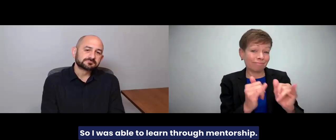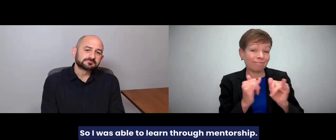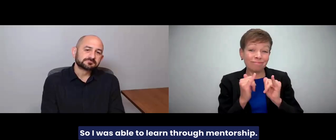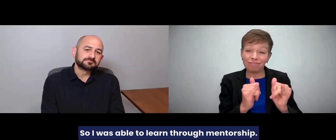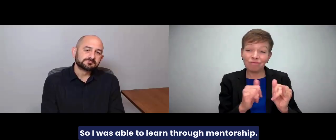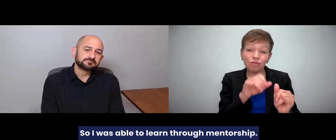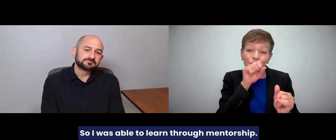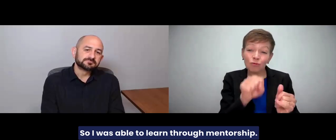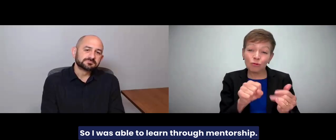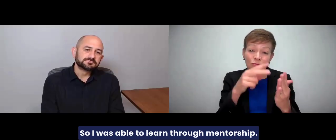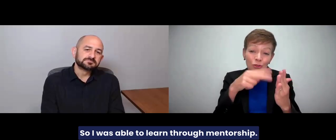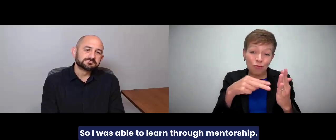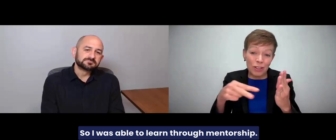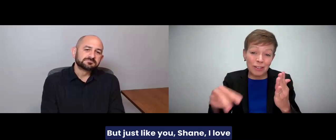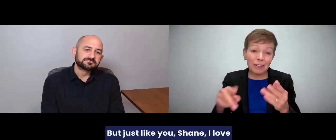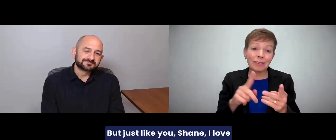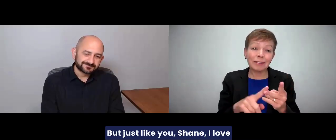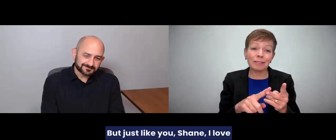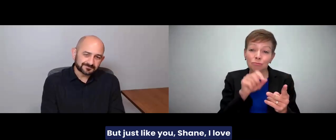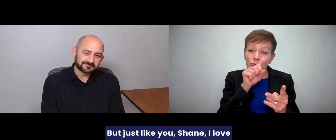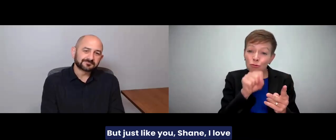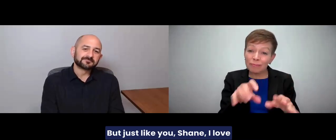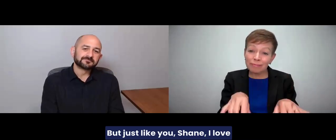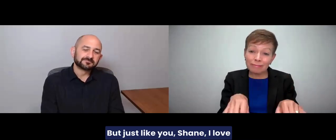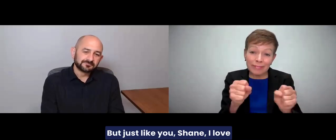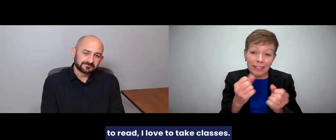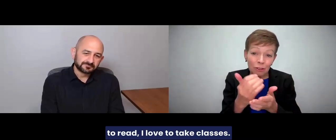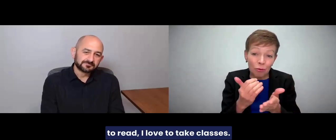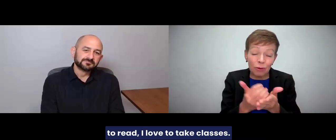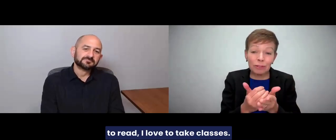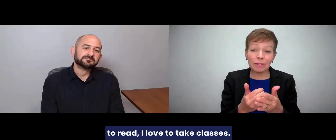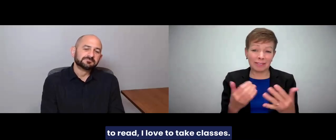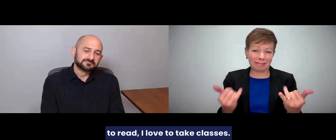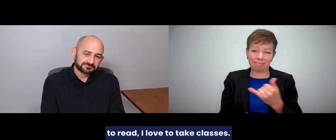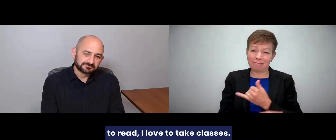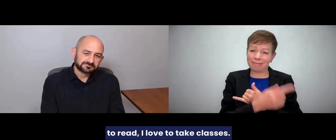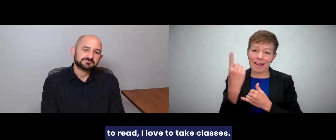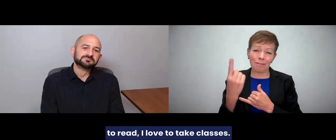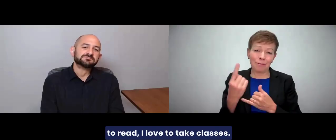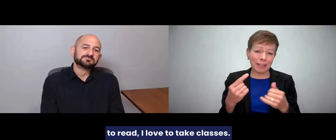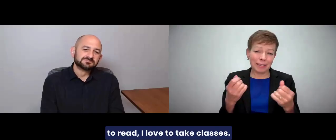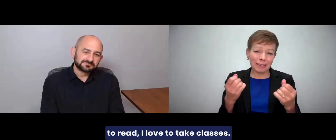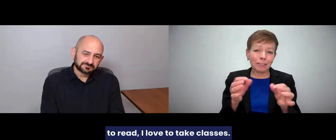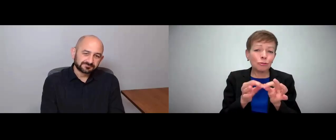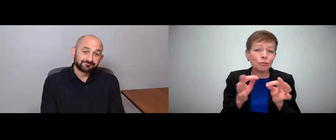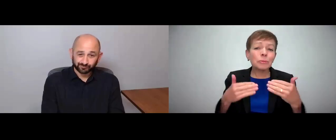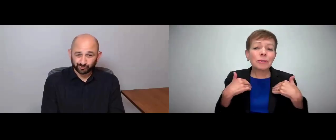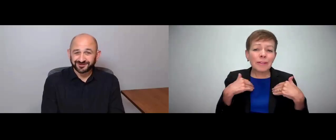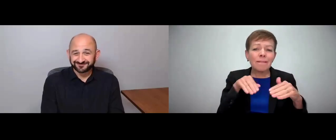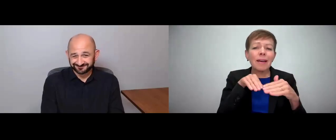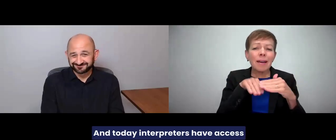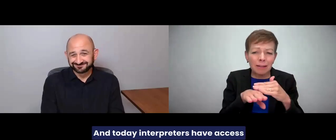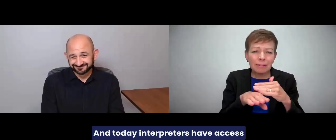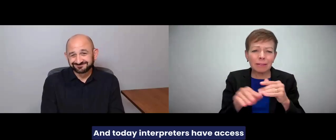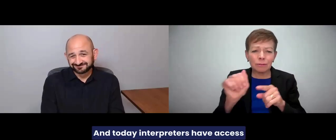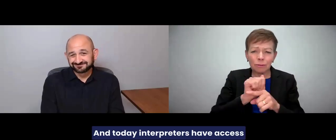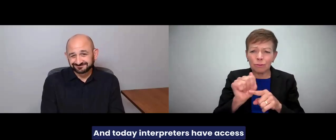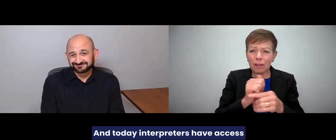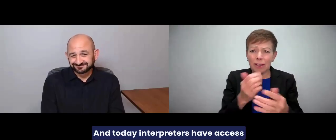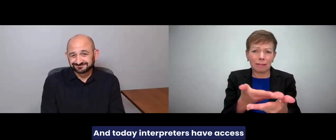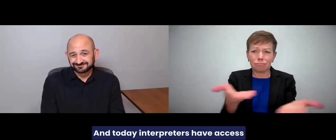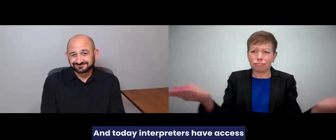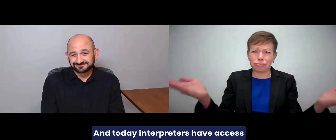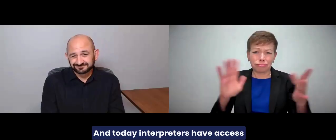I was able to learn through mentorship. But just like you, Shane, I love to read, I love to take classes. And